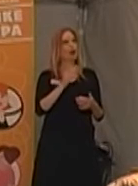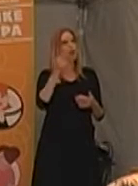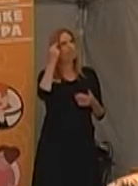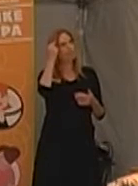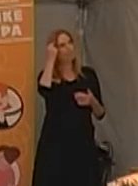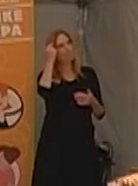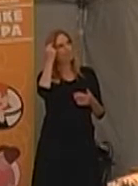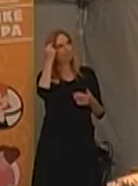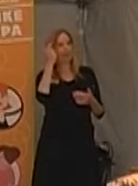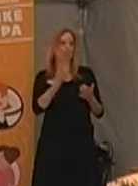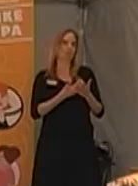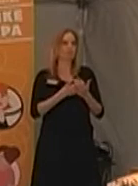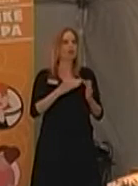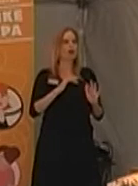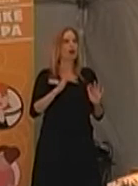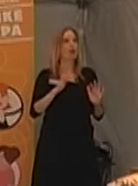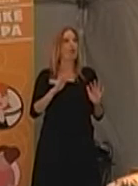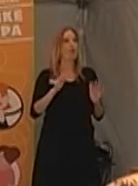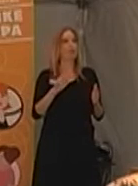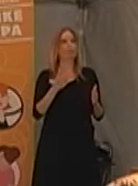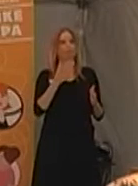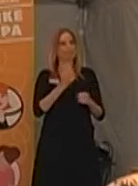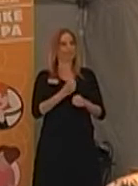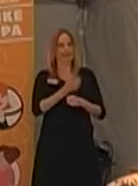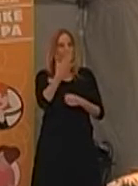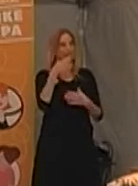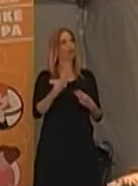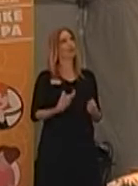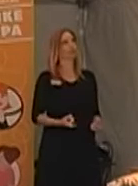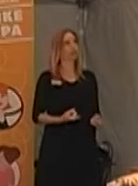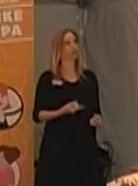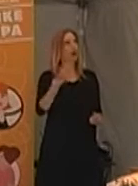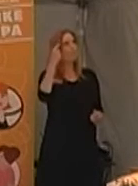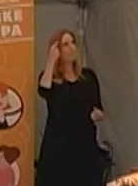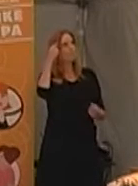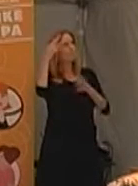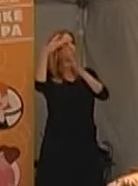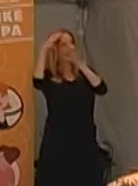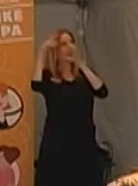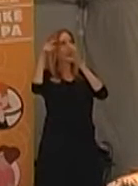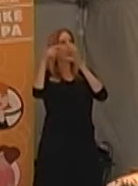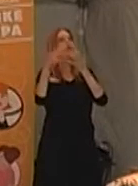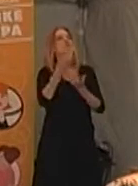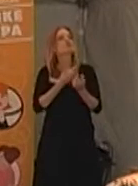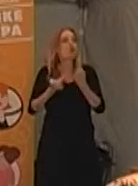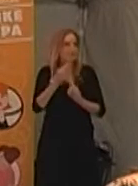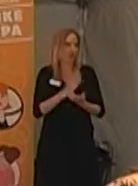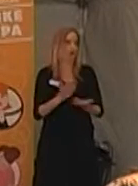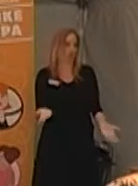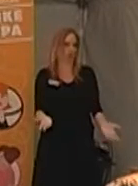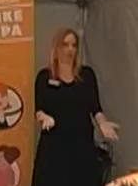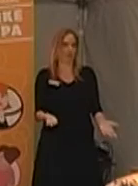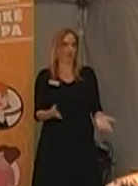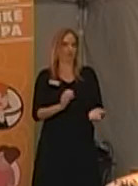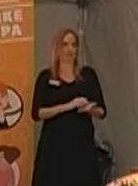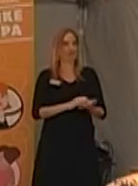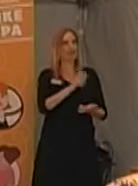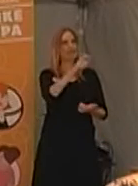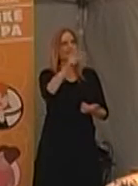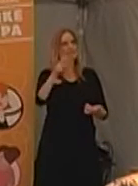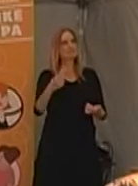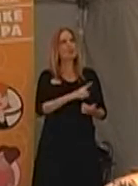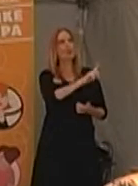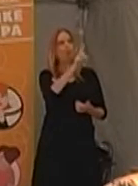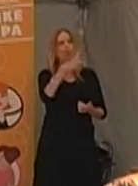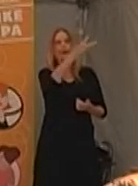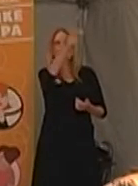think of if you do not do anything, is social. I mean, people think about others almost all the time. When